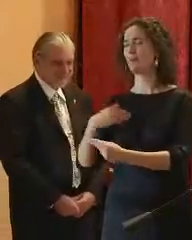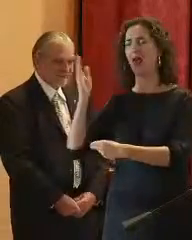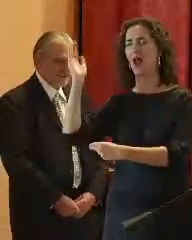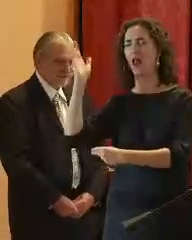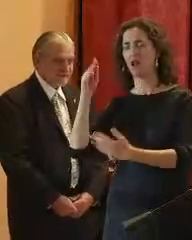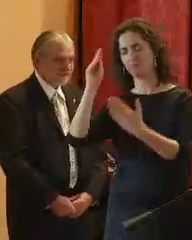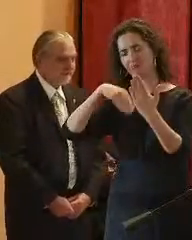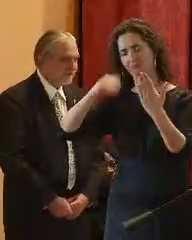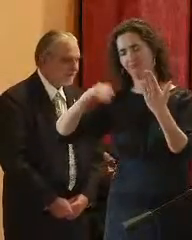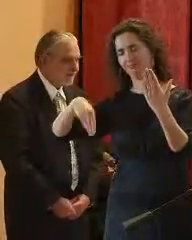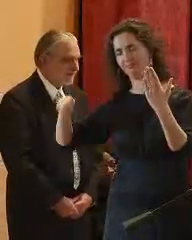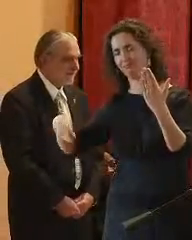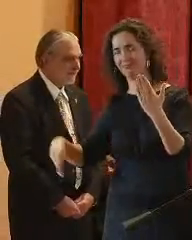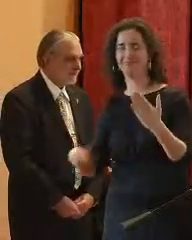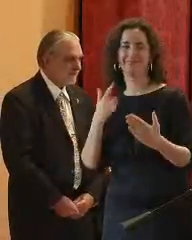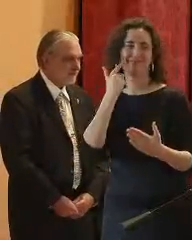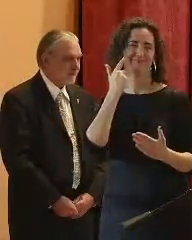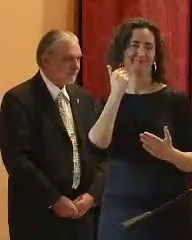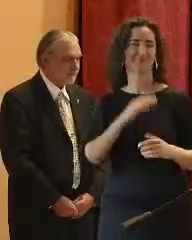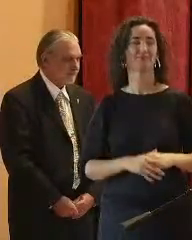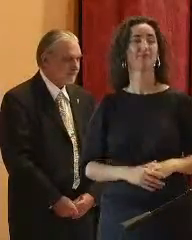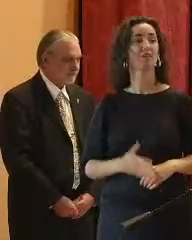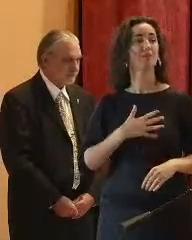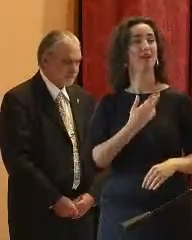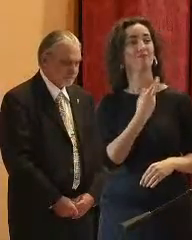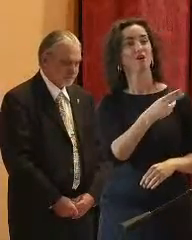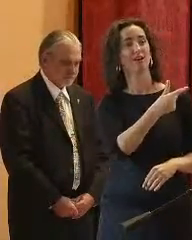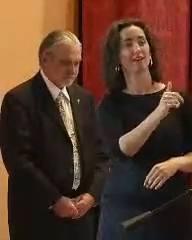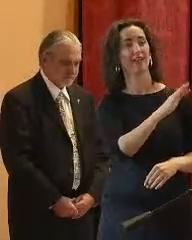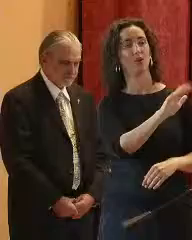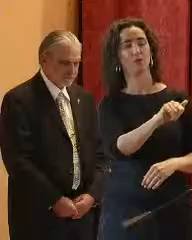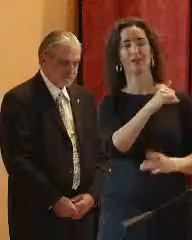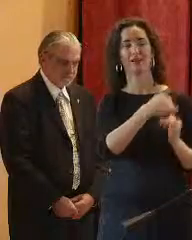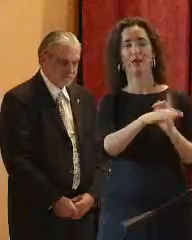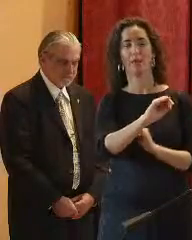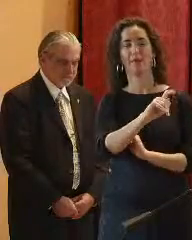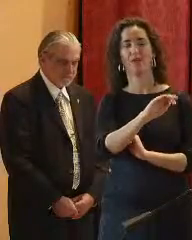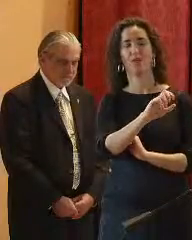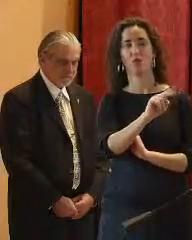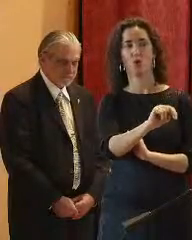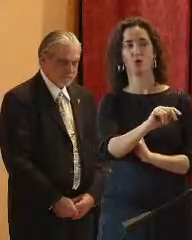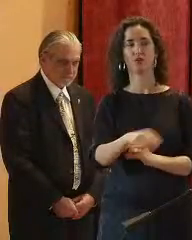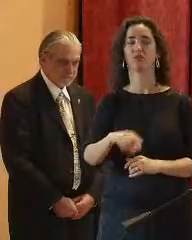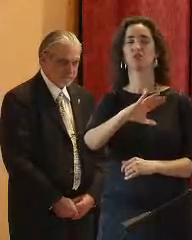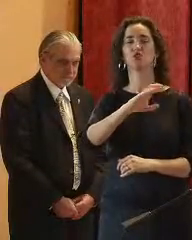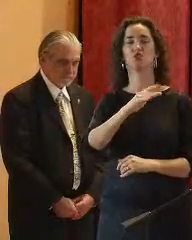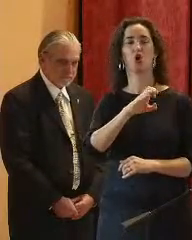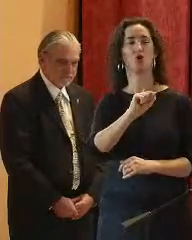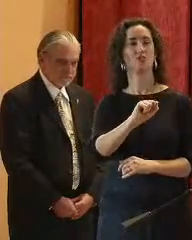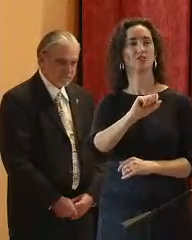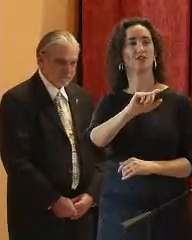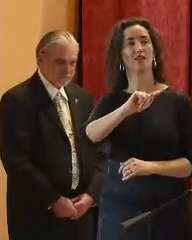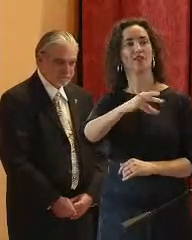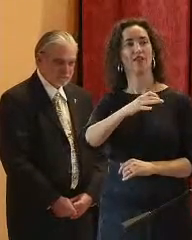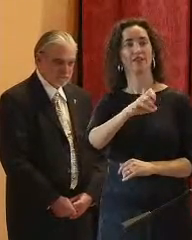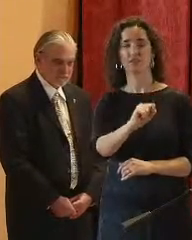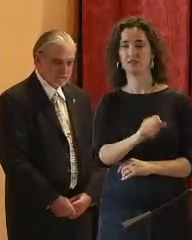wrote. My good friends, Gary Mathern, Charles Tate, J.D. Lyford, Bo